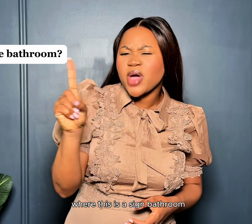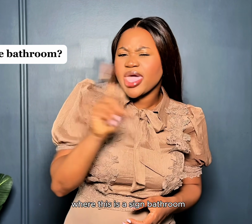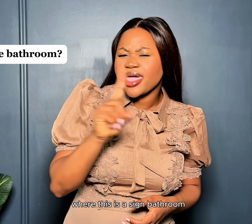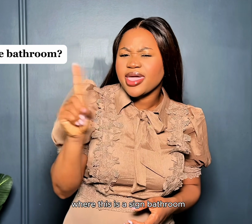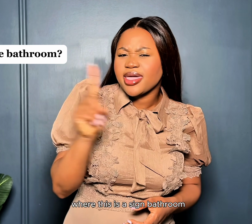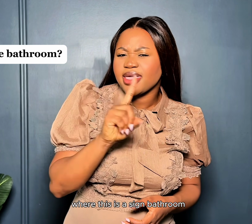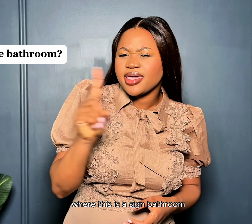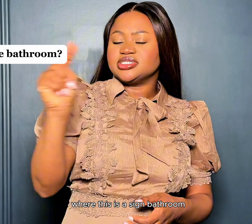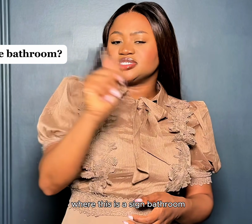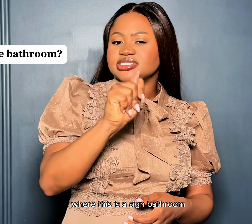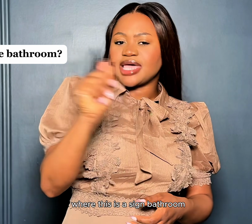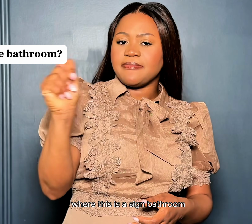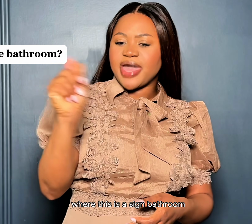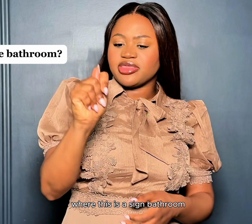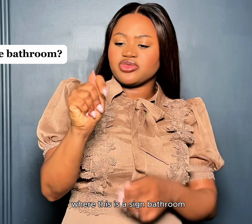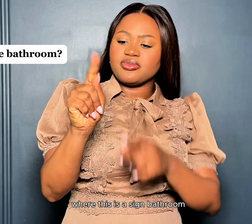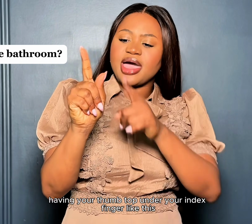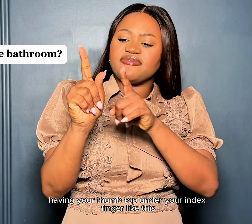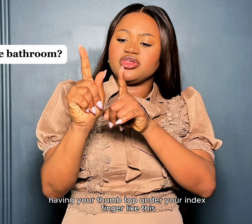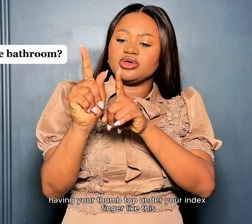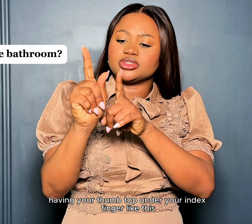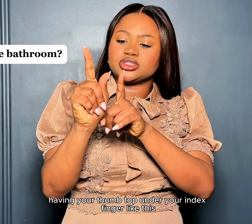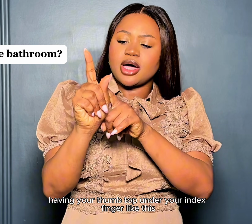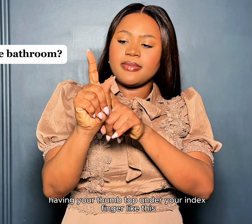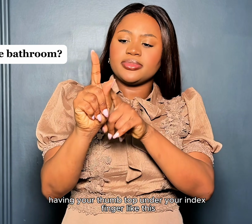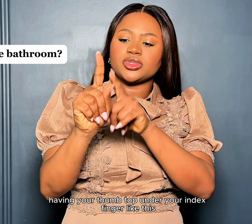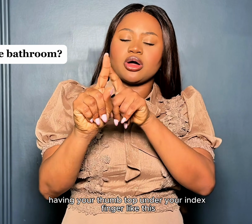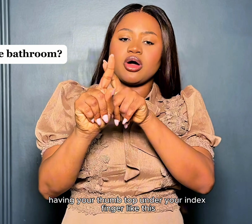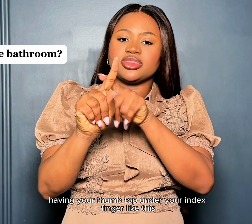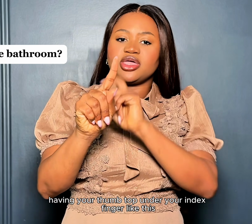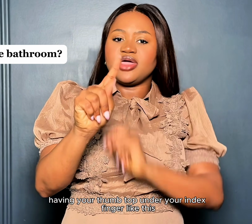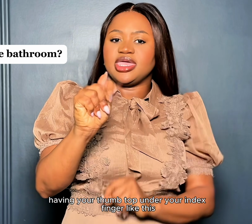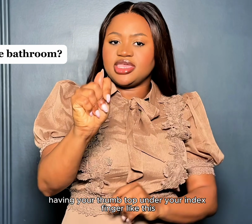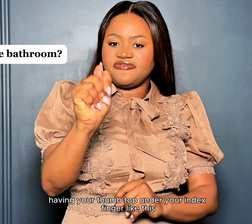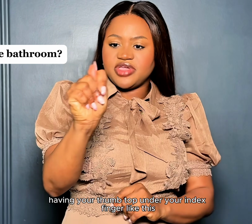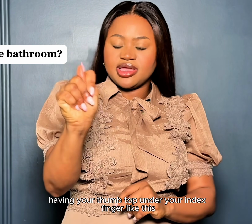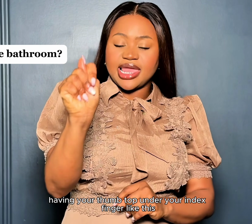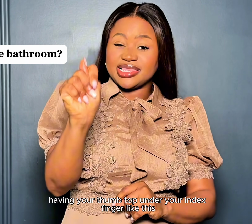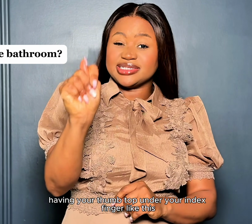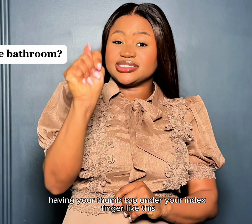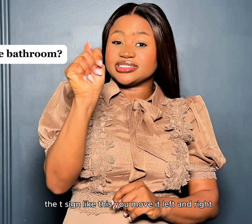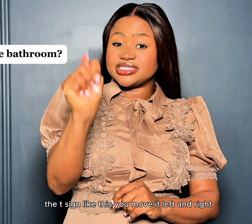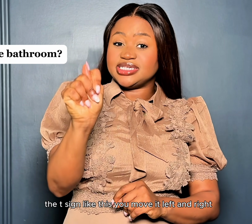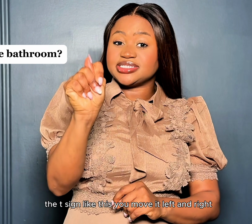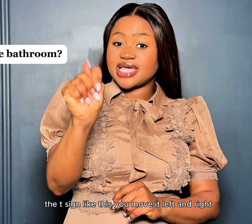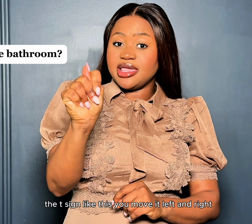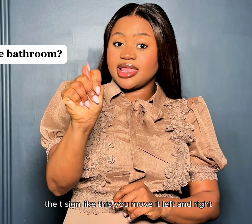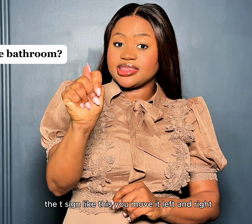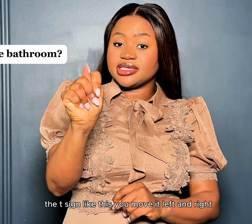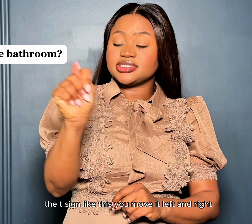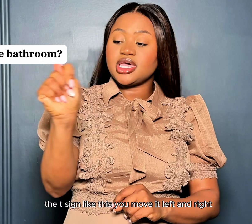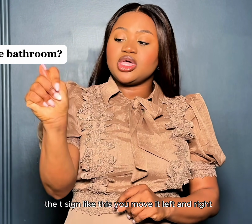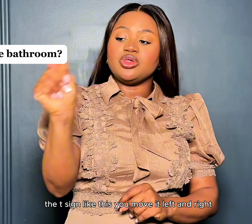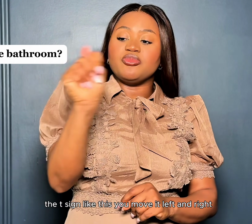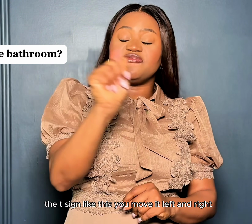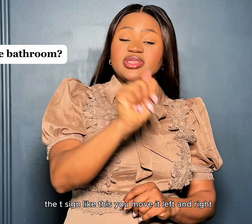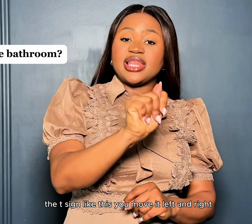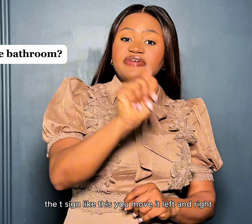where? This is a sign bathroom, having your thumb tucked under your index finger like this, the T sign like this. You move it left